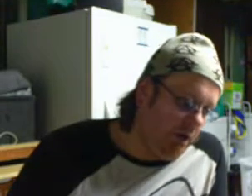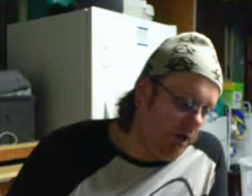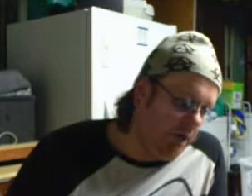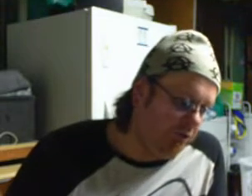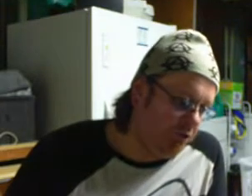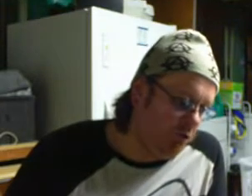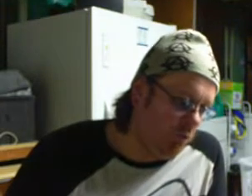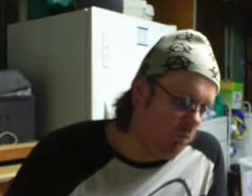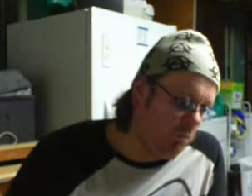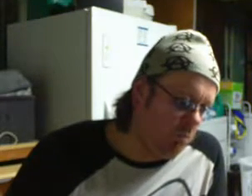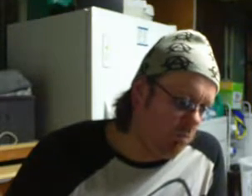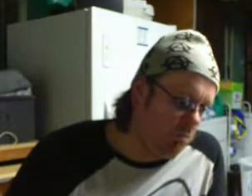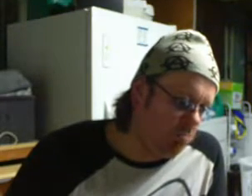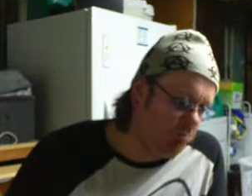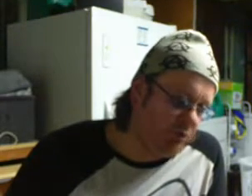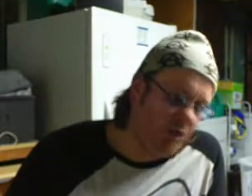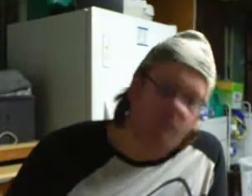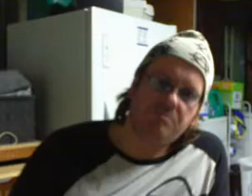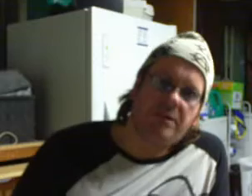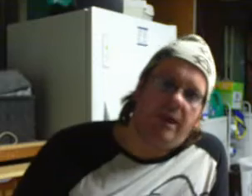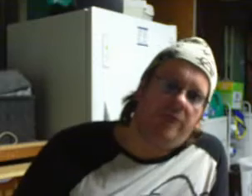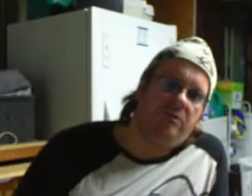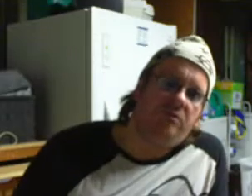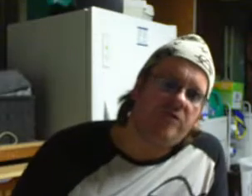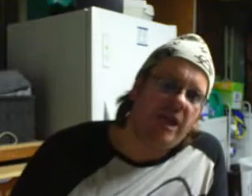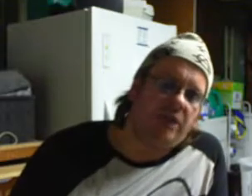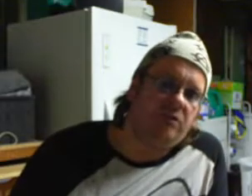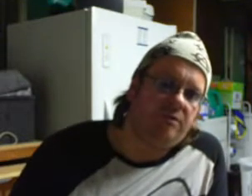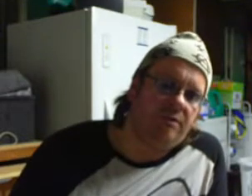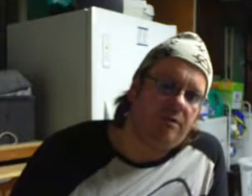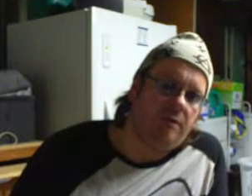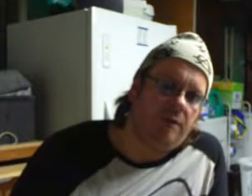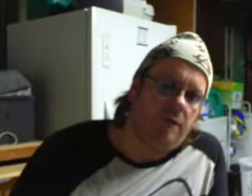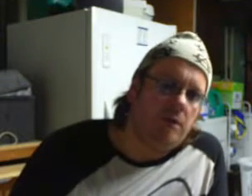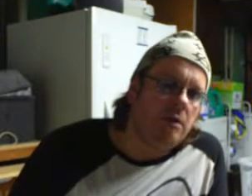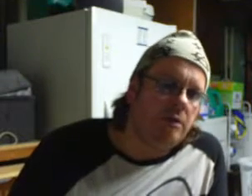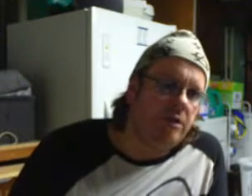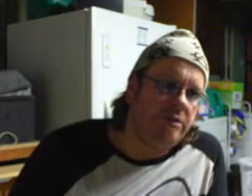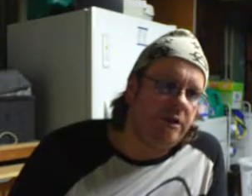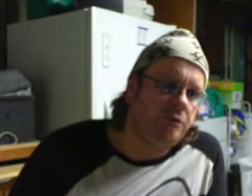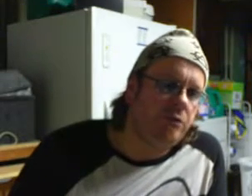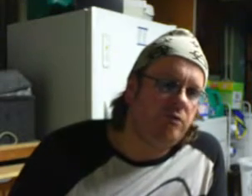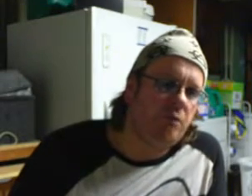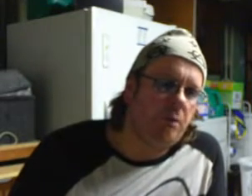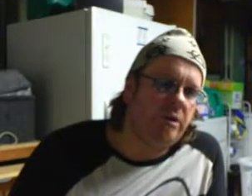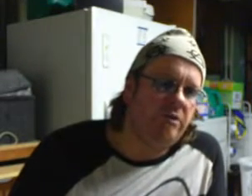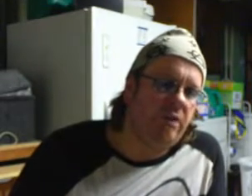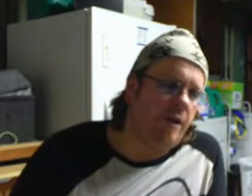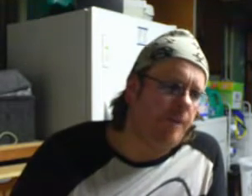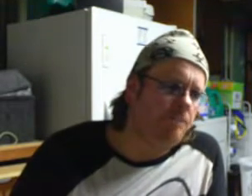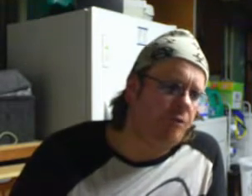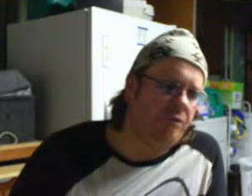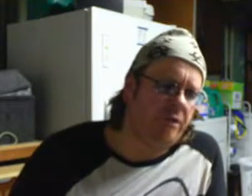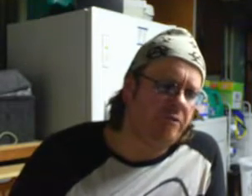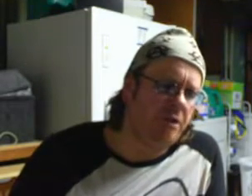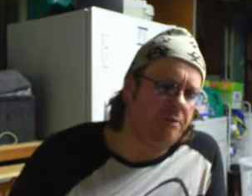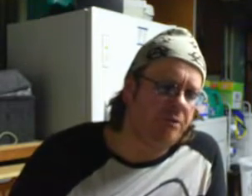And so, government hasn't changed. They tell you stories, just like Solomon's